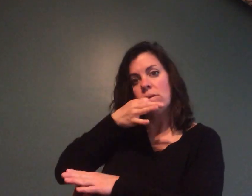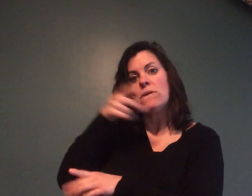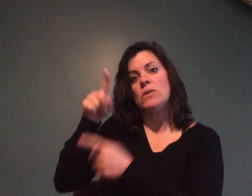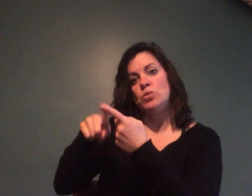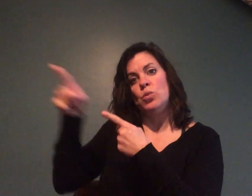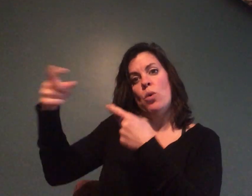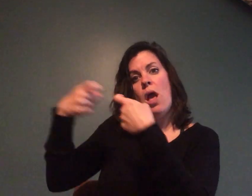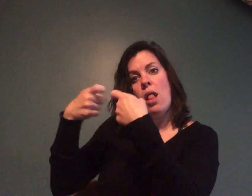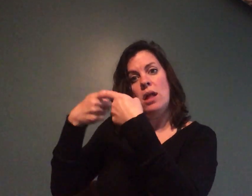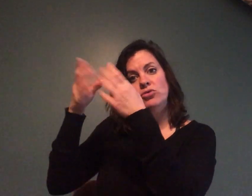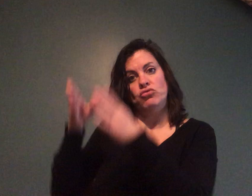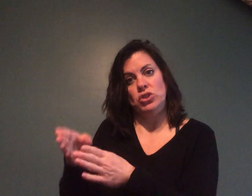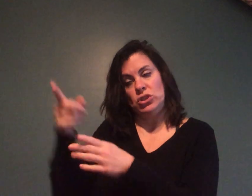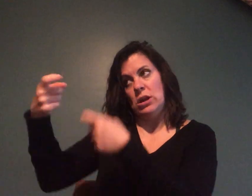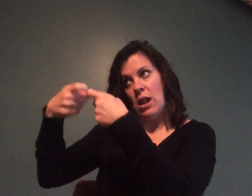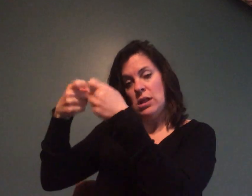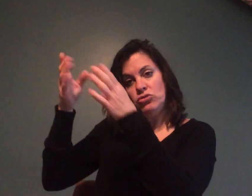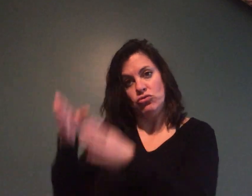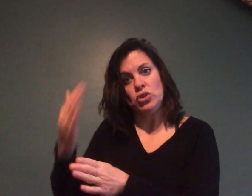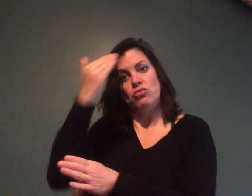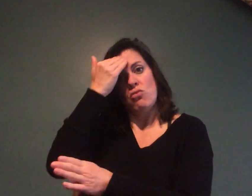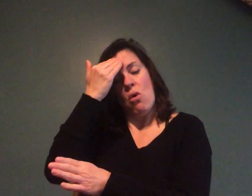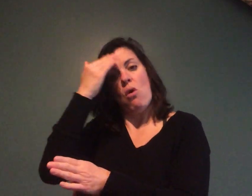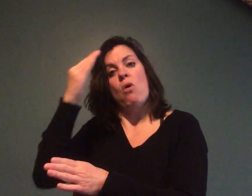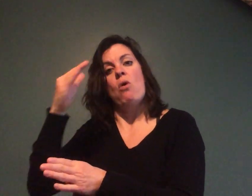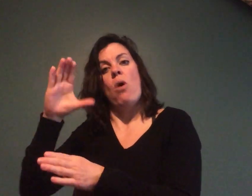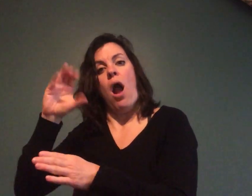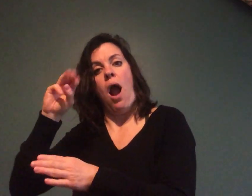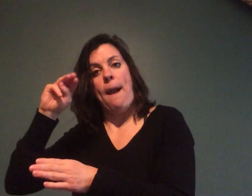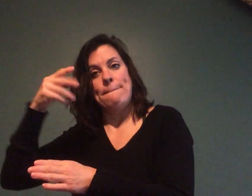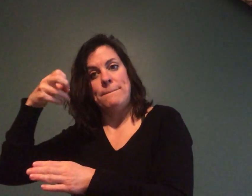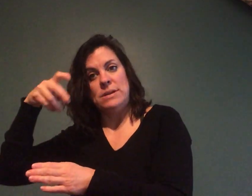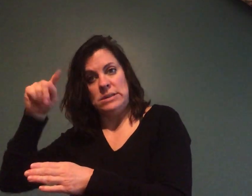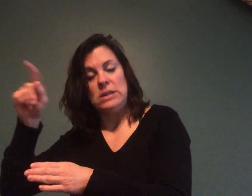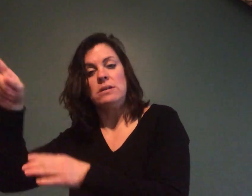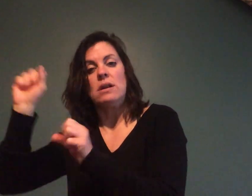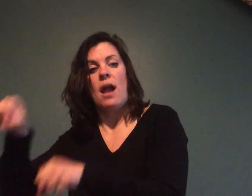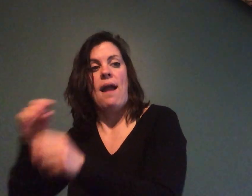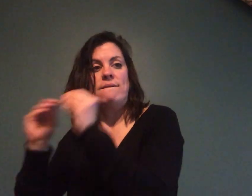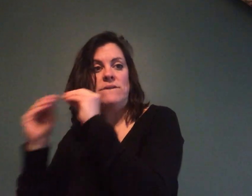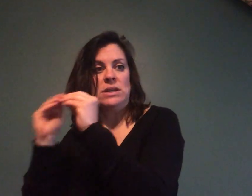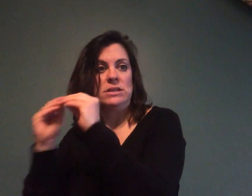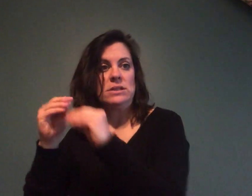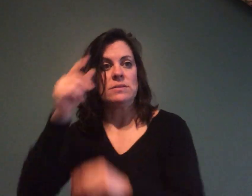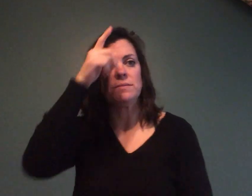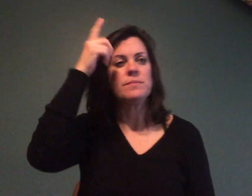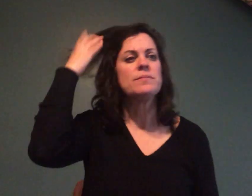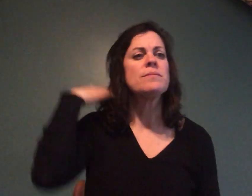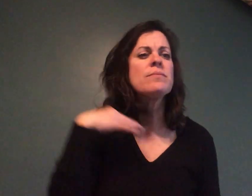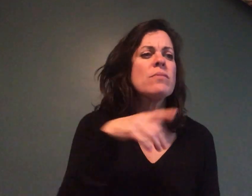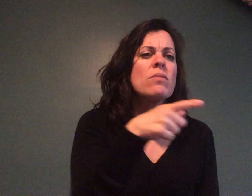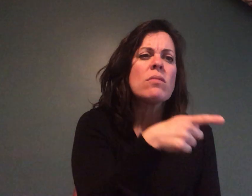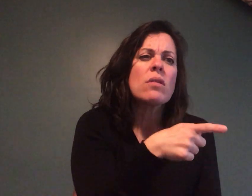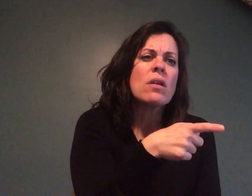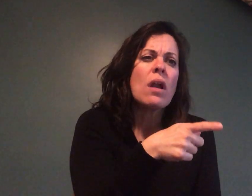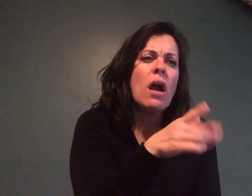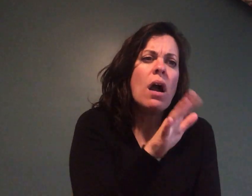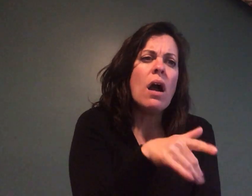earlier. Okay, didn't know that, didn't even have to go to that. All right? Look at this cord here. What's going on with this cord